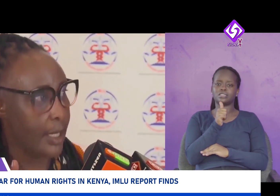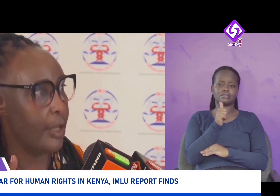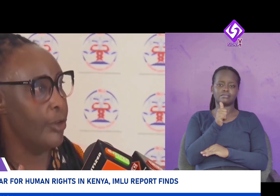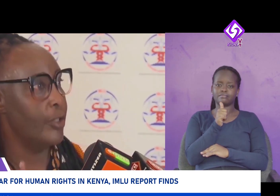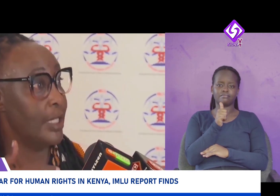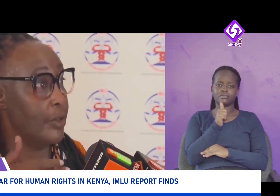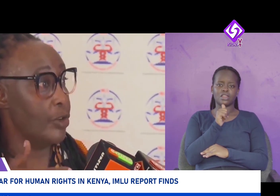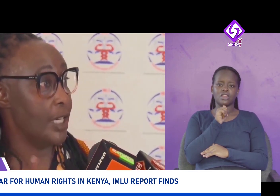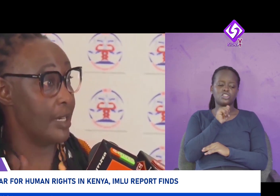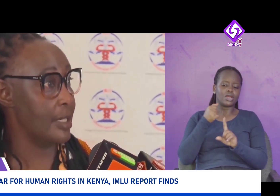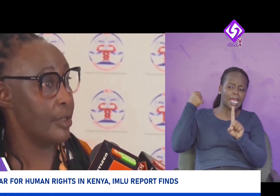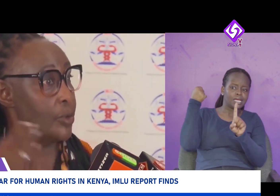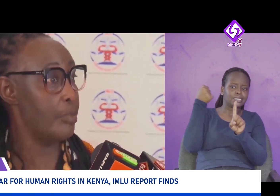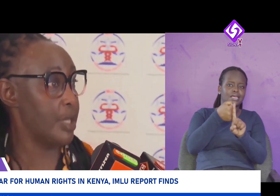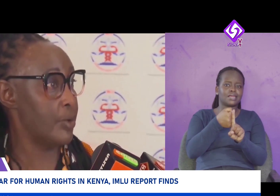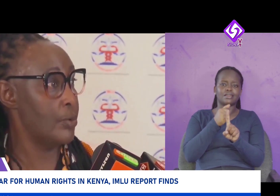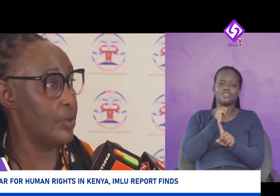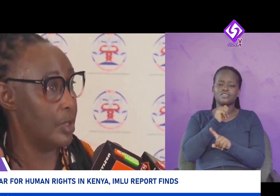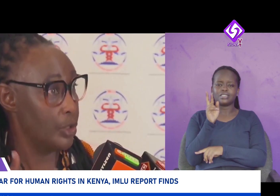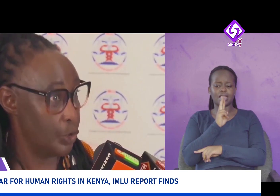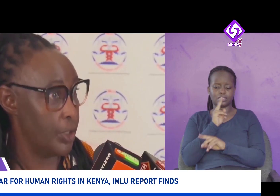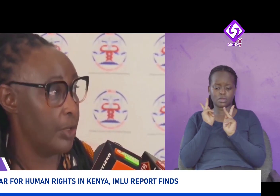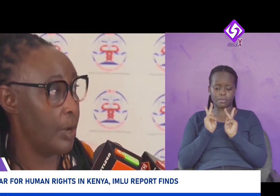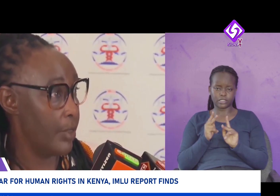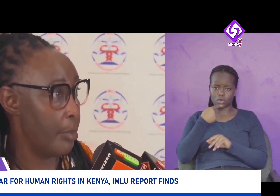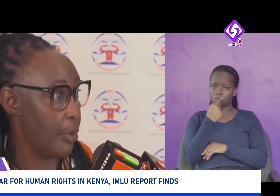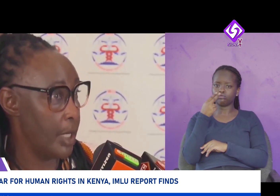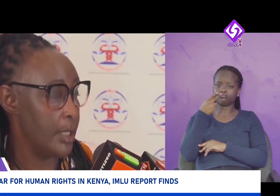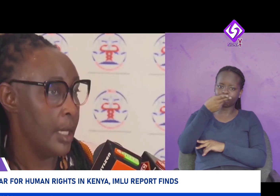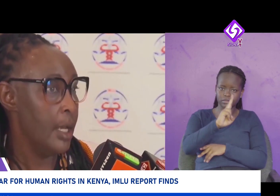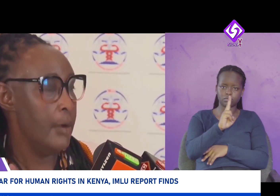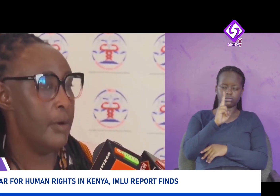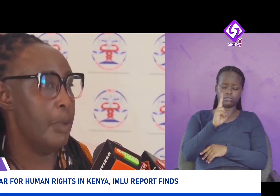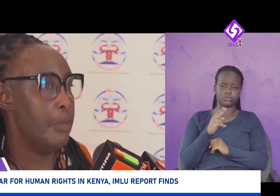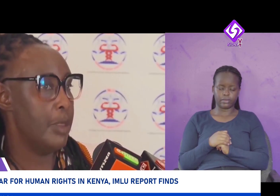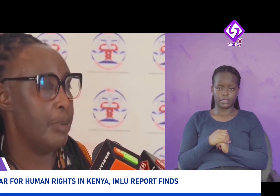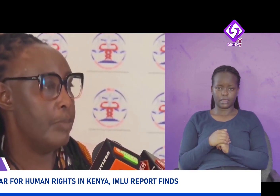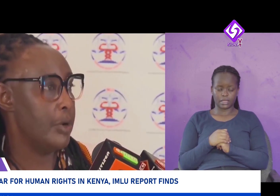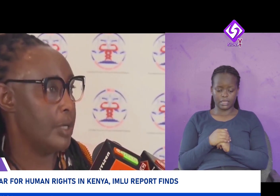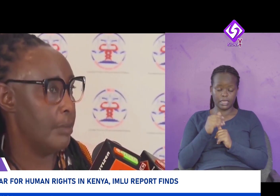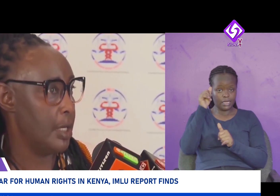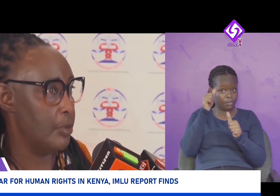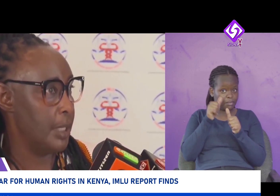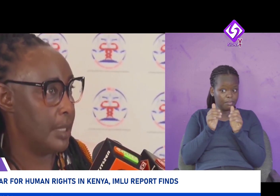attacking. You're not a risk to the person who's shooting you at that point. And remember the Public Order Management